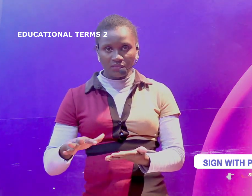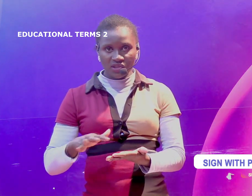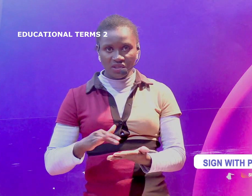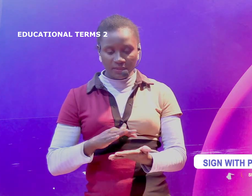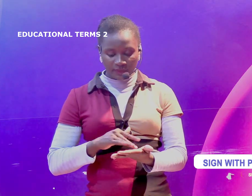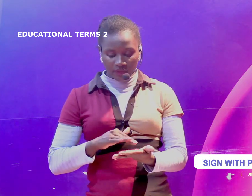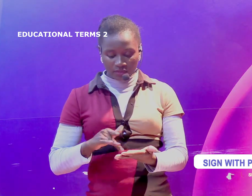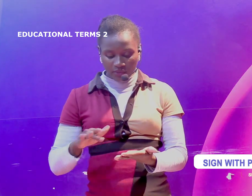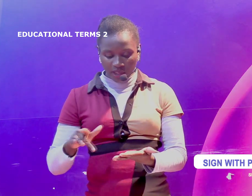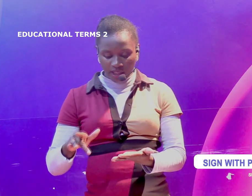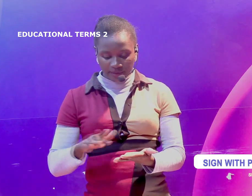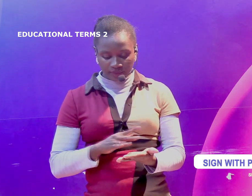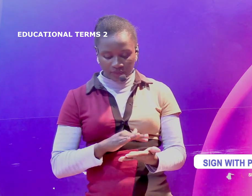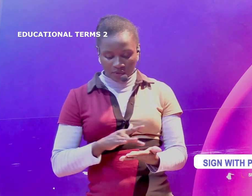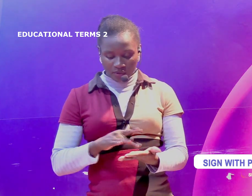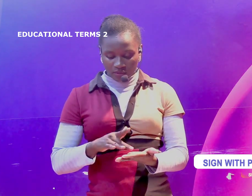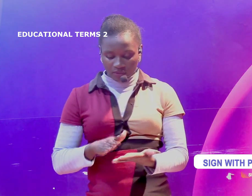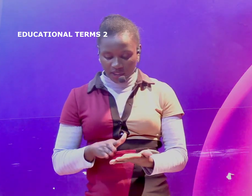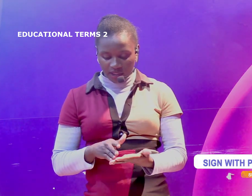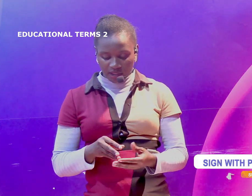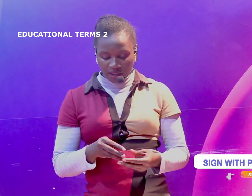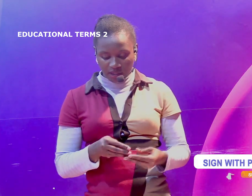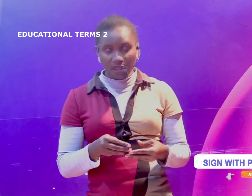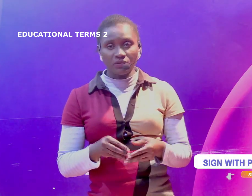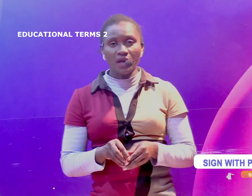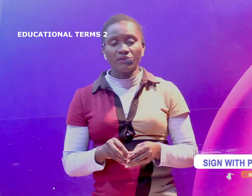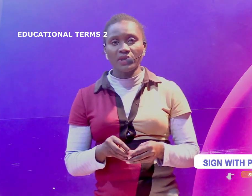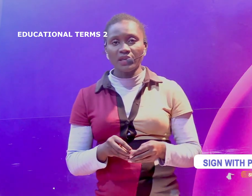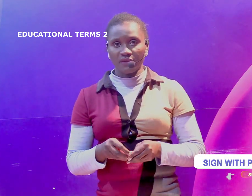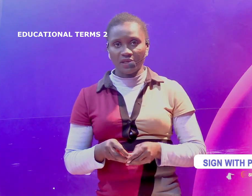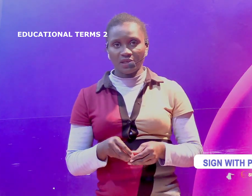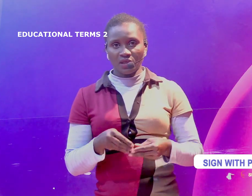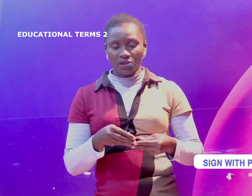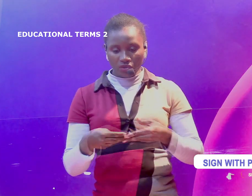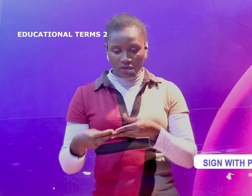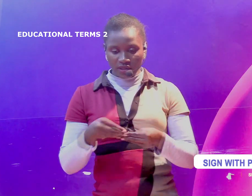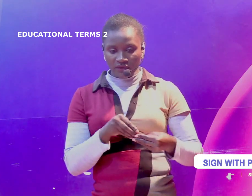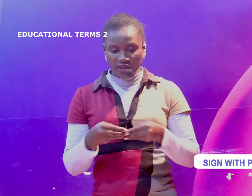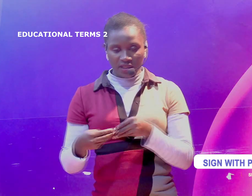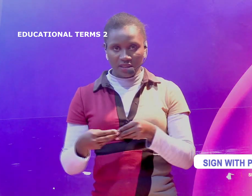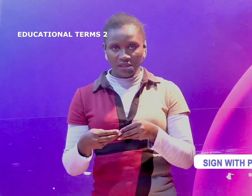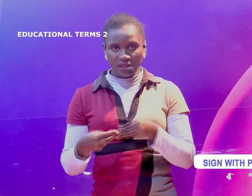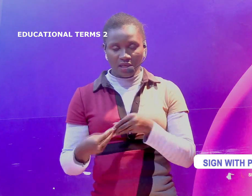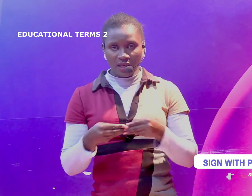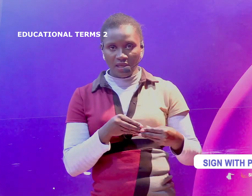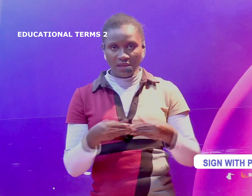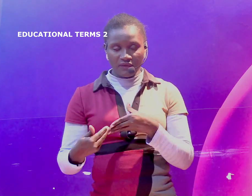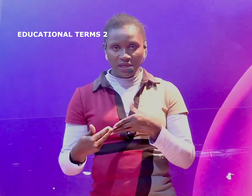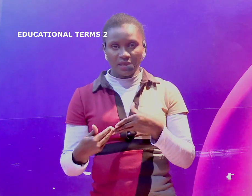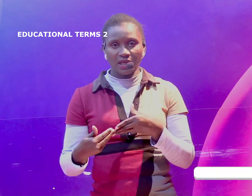machine, braille. And then we have even. So even, like